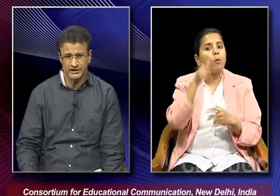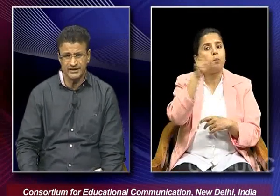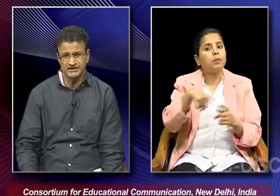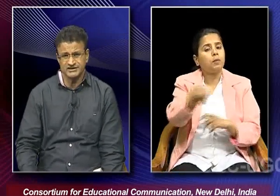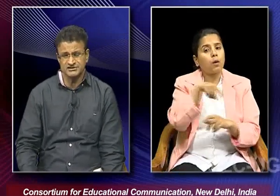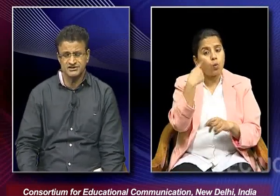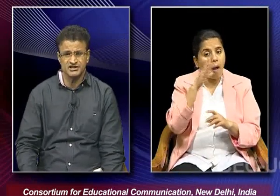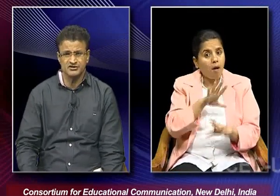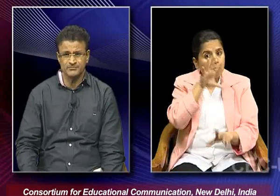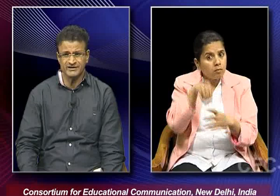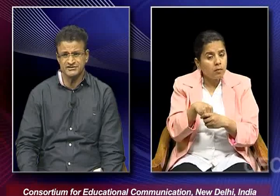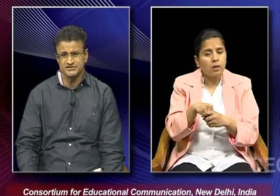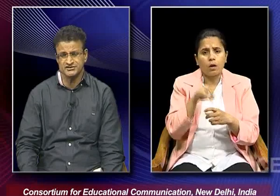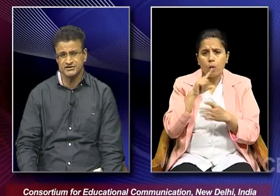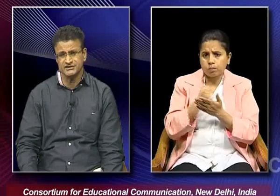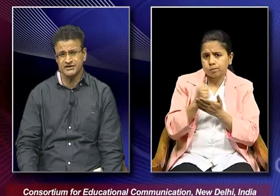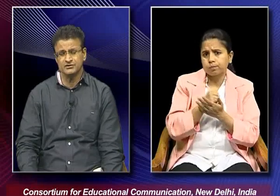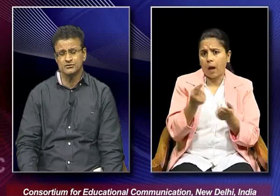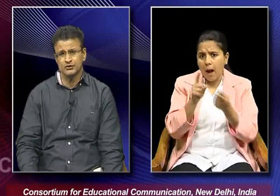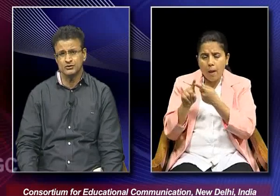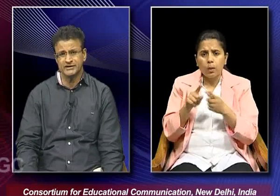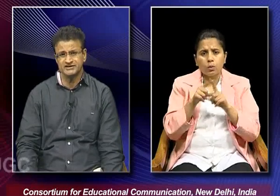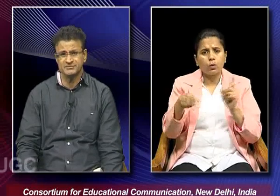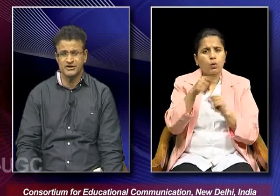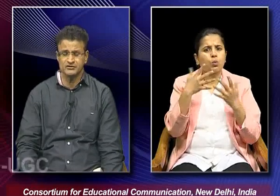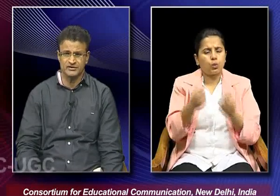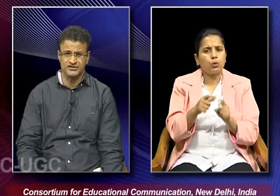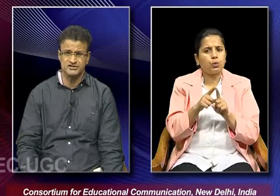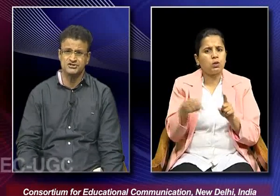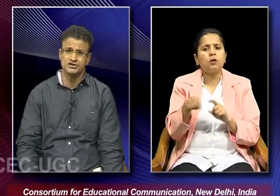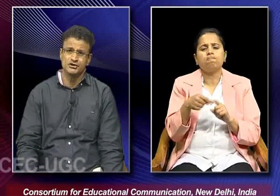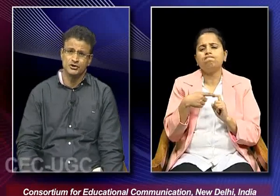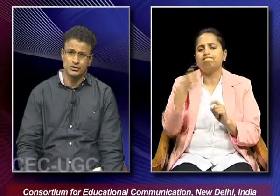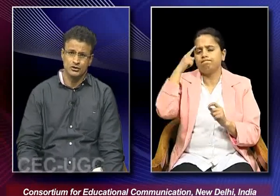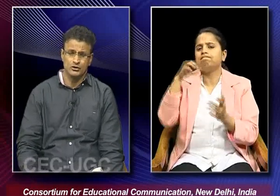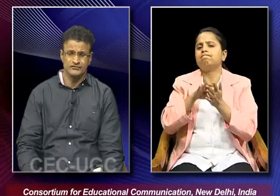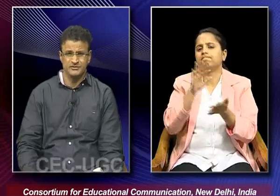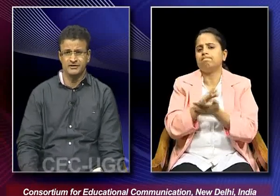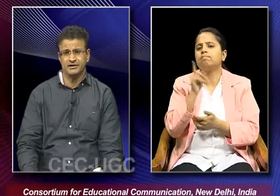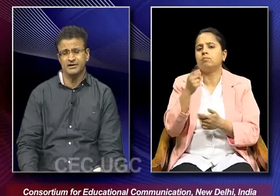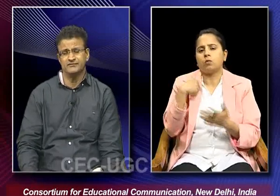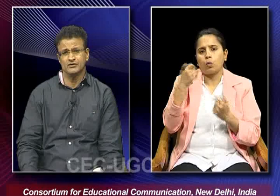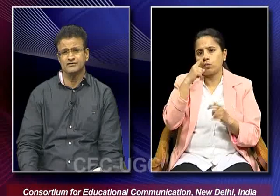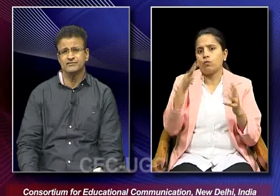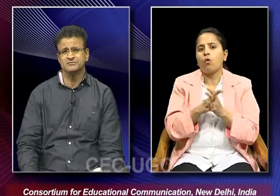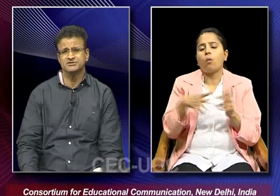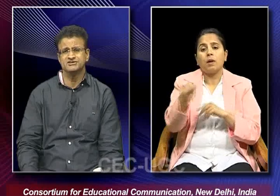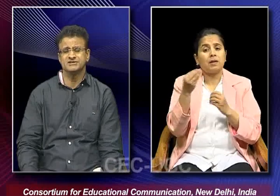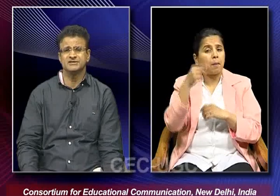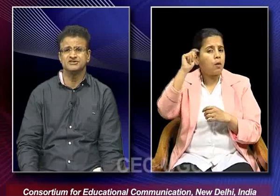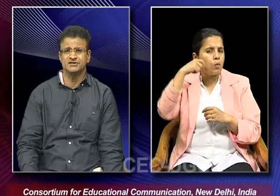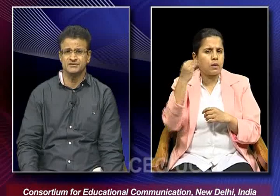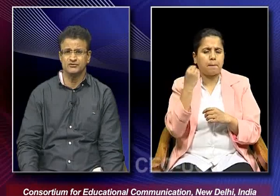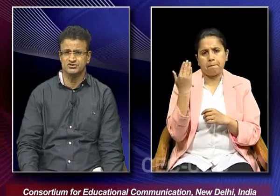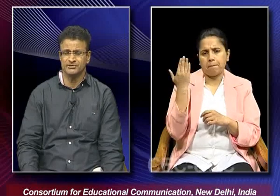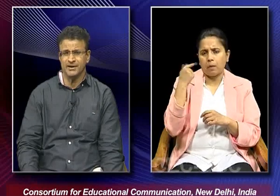are engaging in such kind of practices, they want to take some kind of revenge on women. And one of the films recently